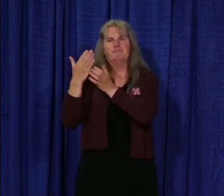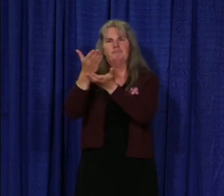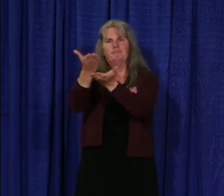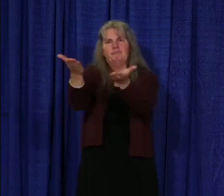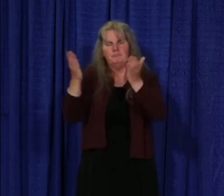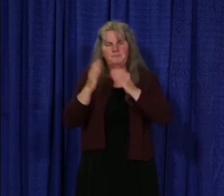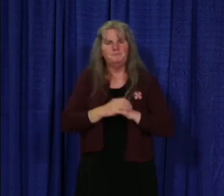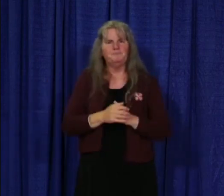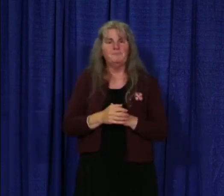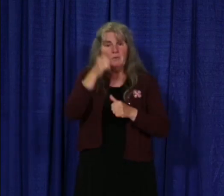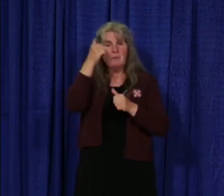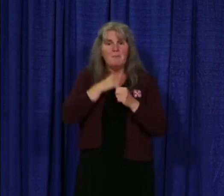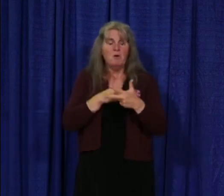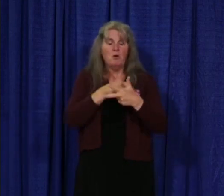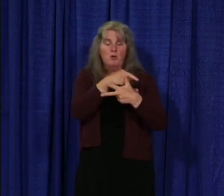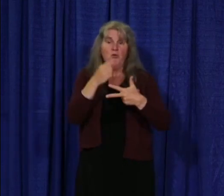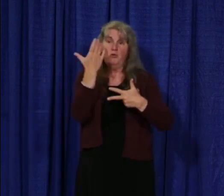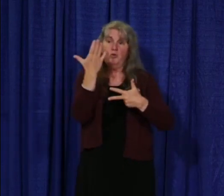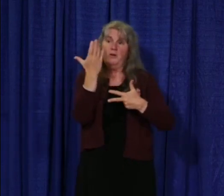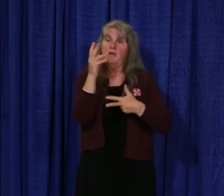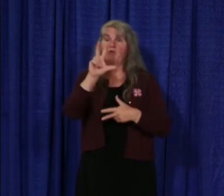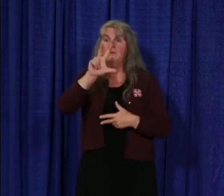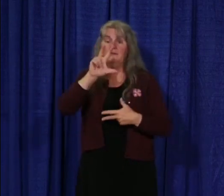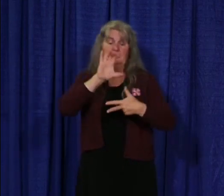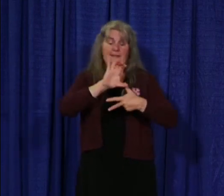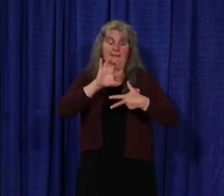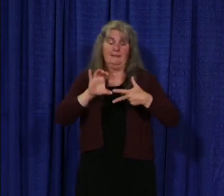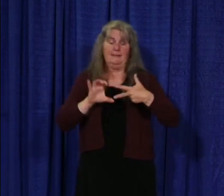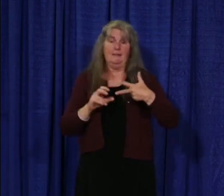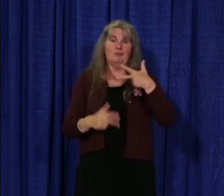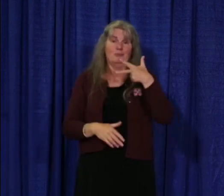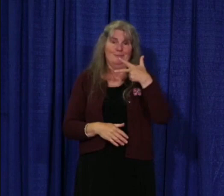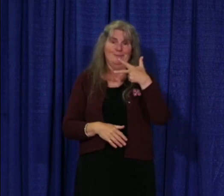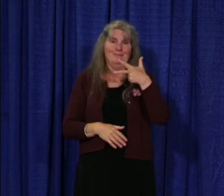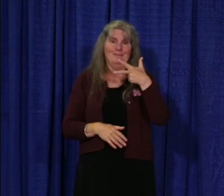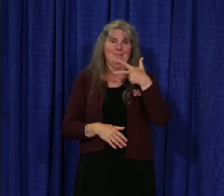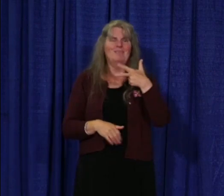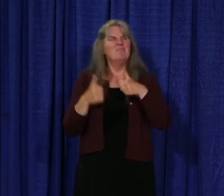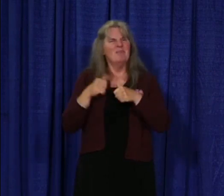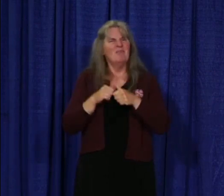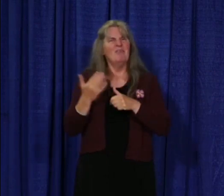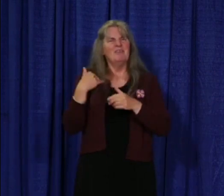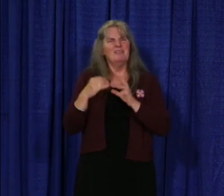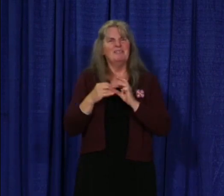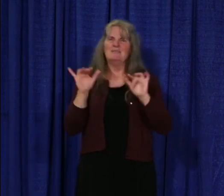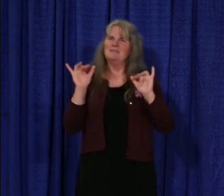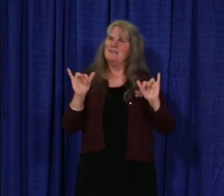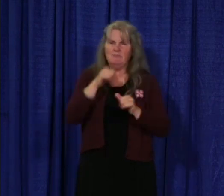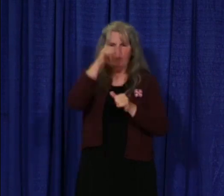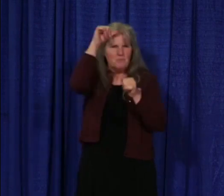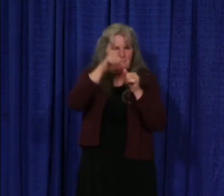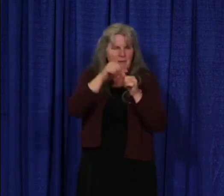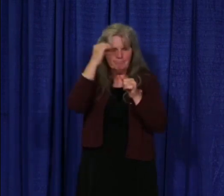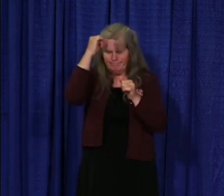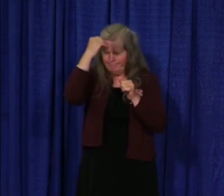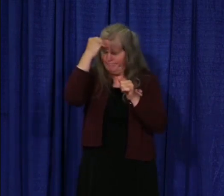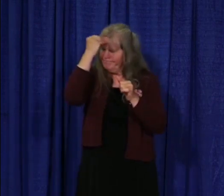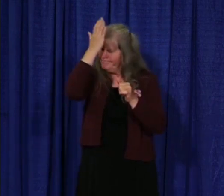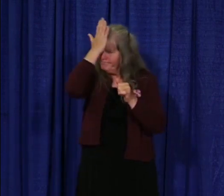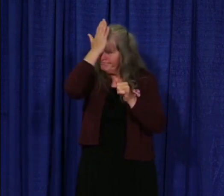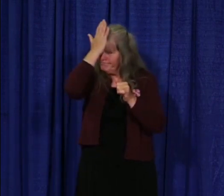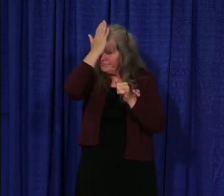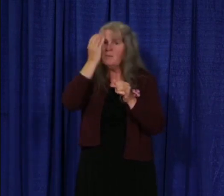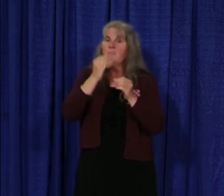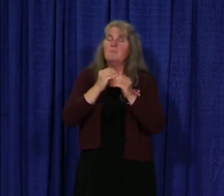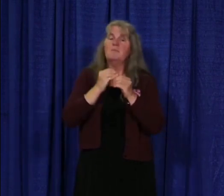Remember the 3 C's I have borrowed and mentioned many times. These are still to be remembered as the higher risk settings